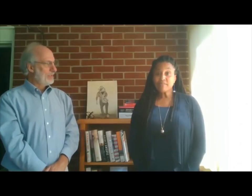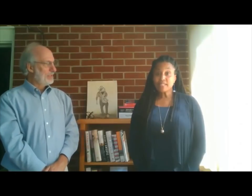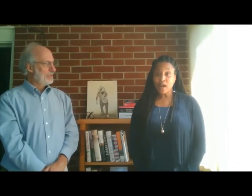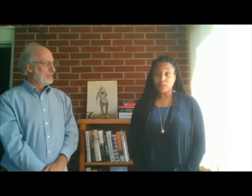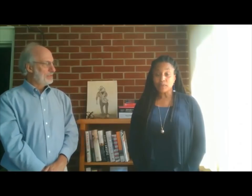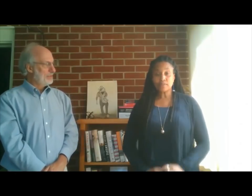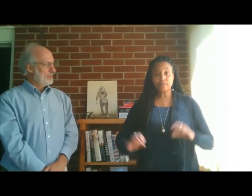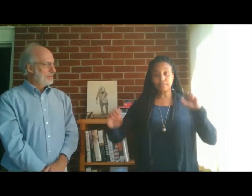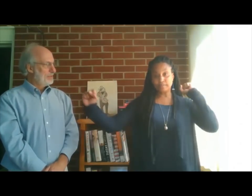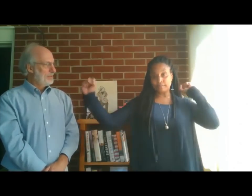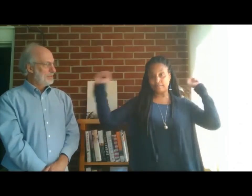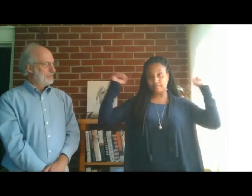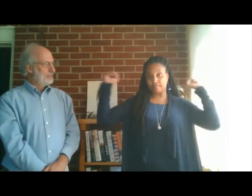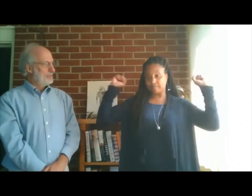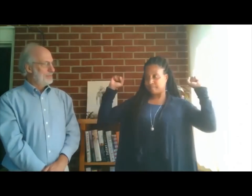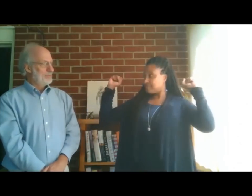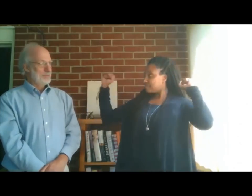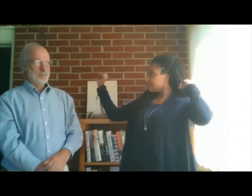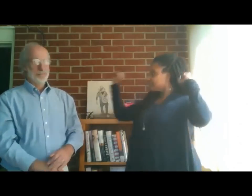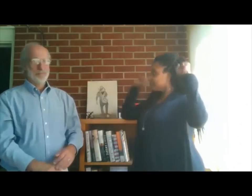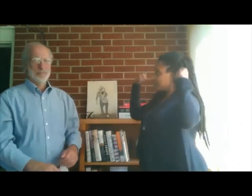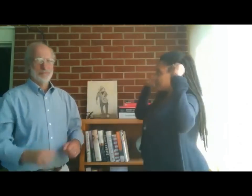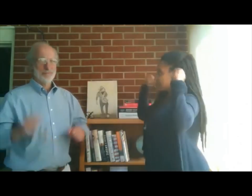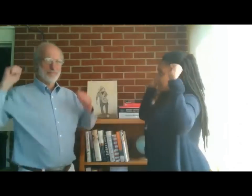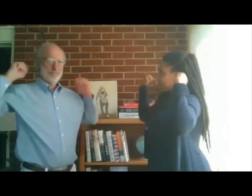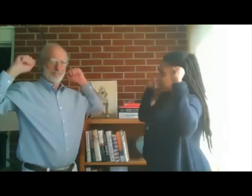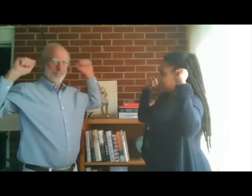Next we have towel.